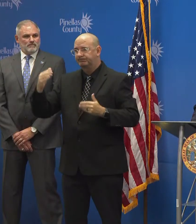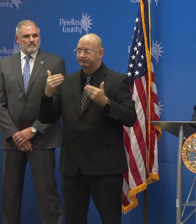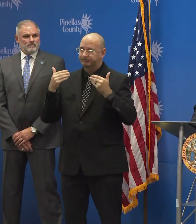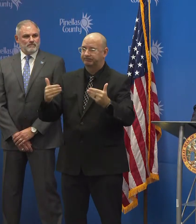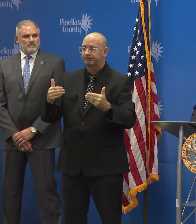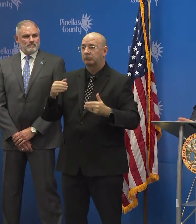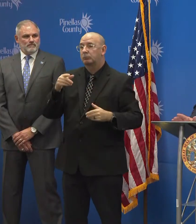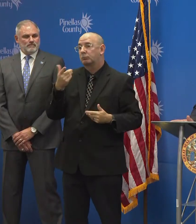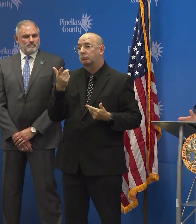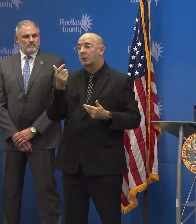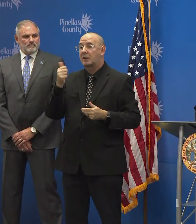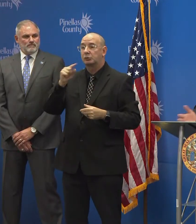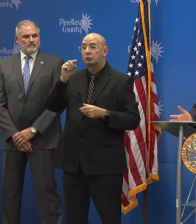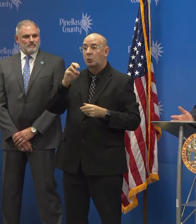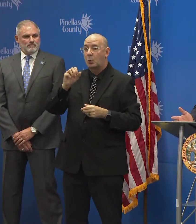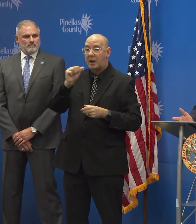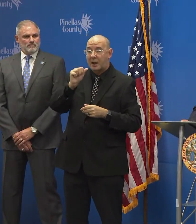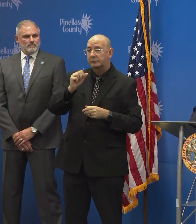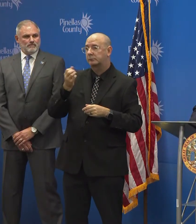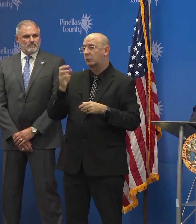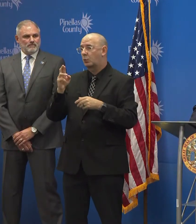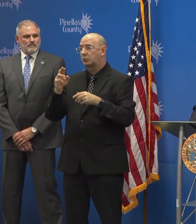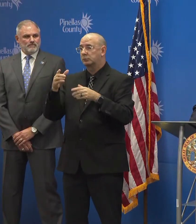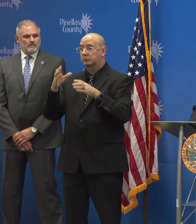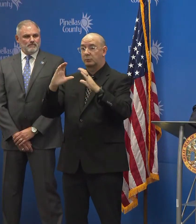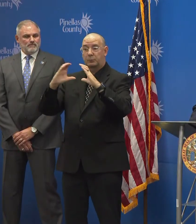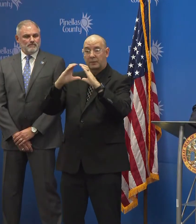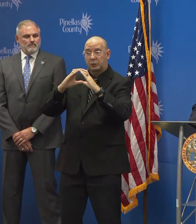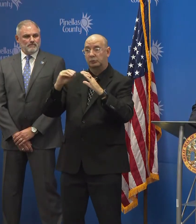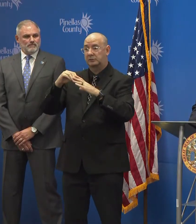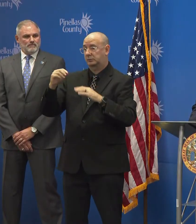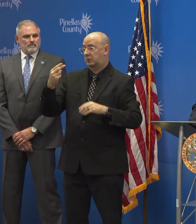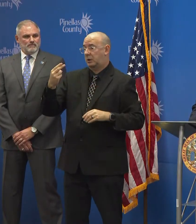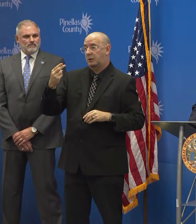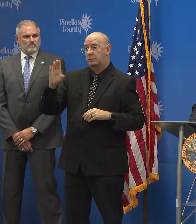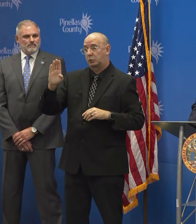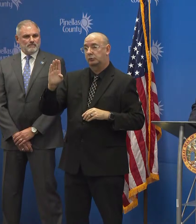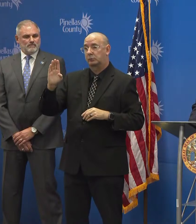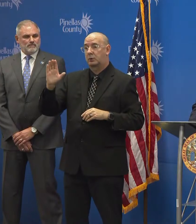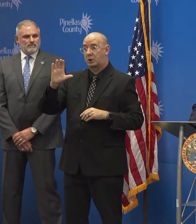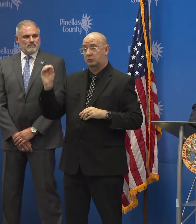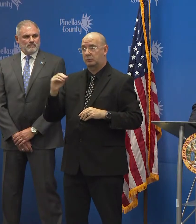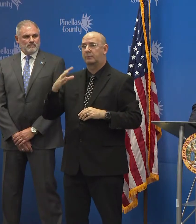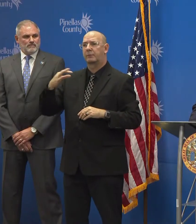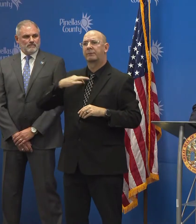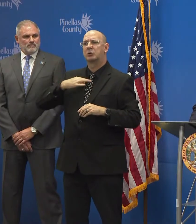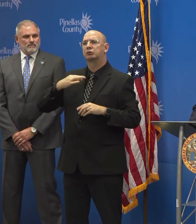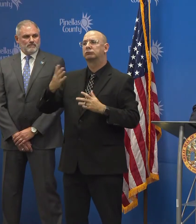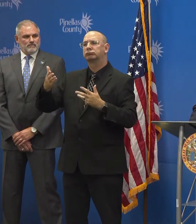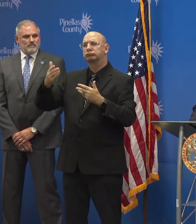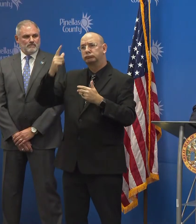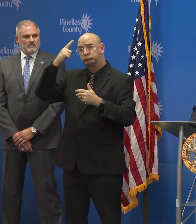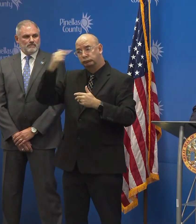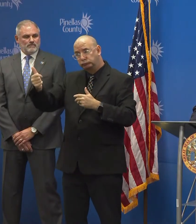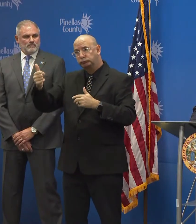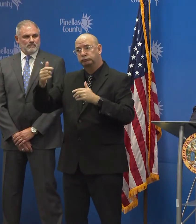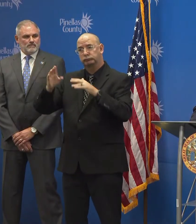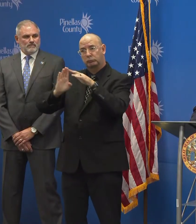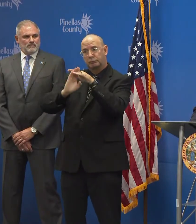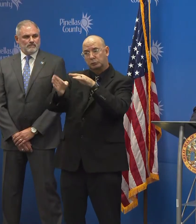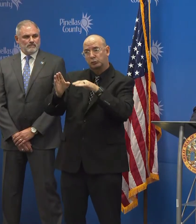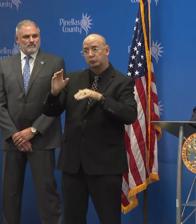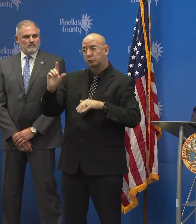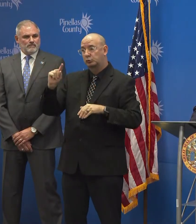housing in Hillsborough County, they've issued mandatory evacuation, voluntary evacuation for Zone B residents. Special